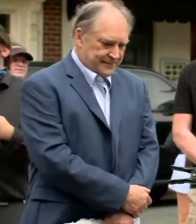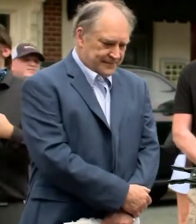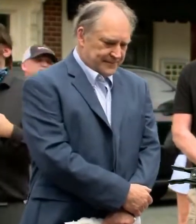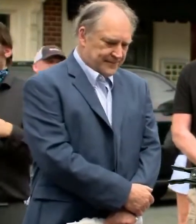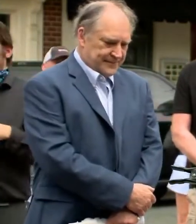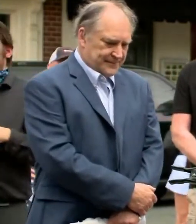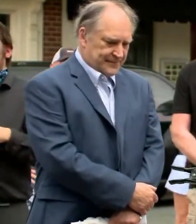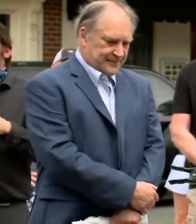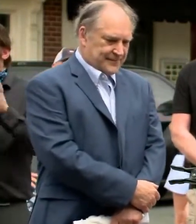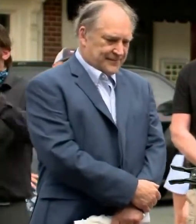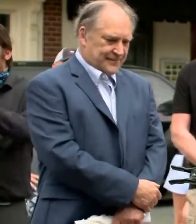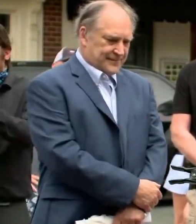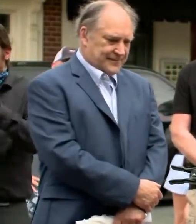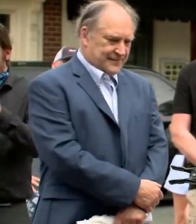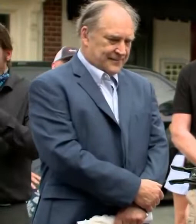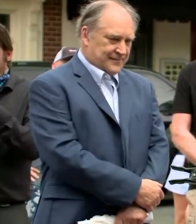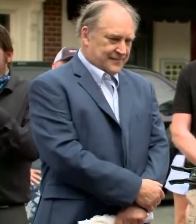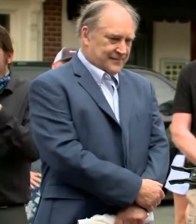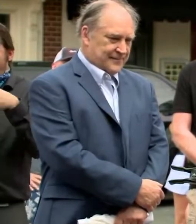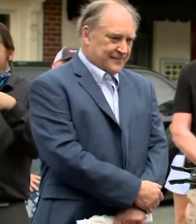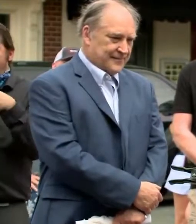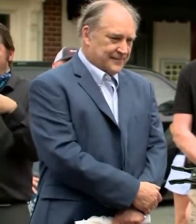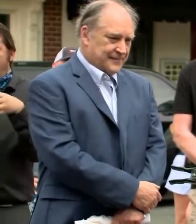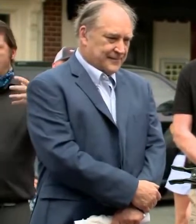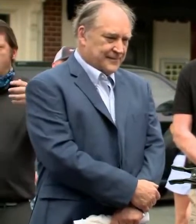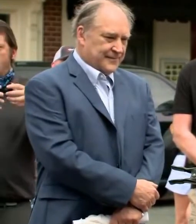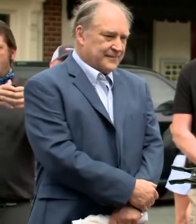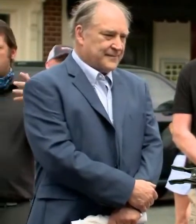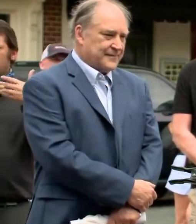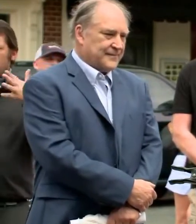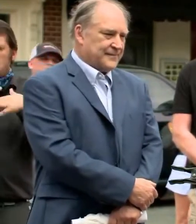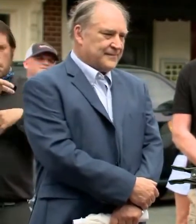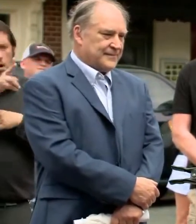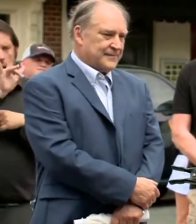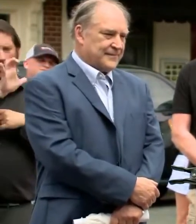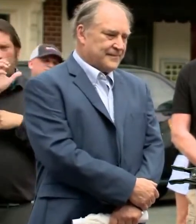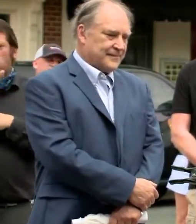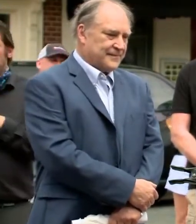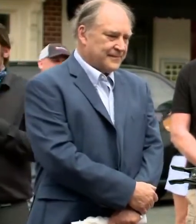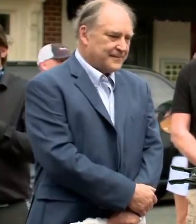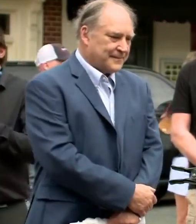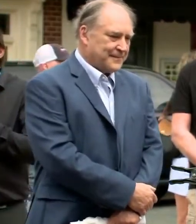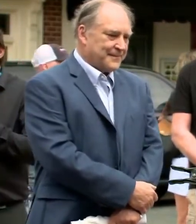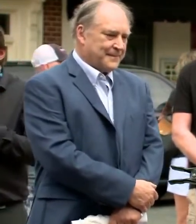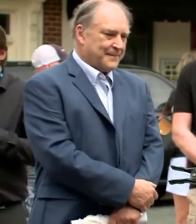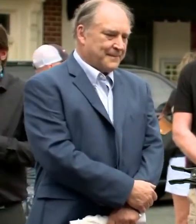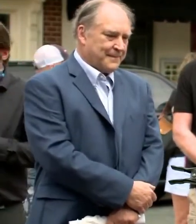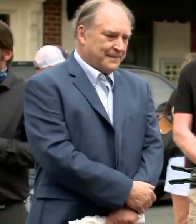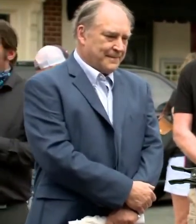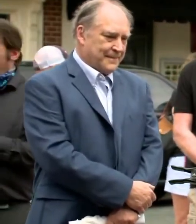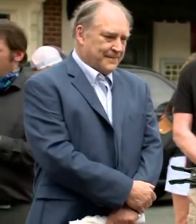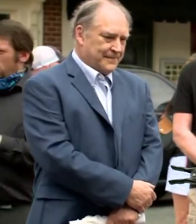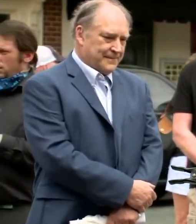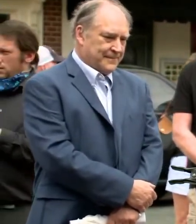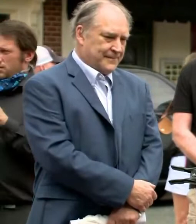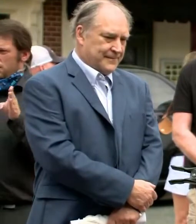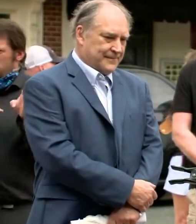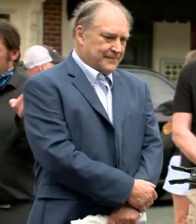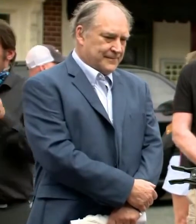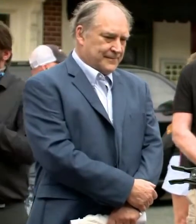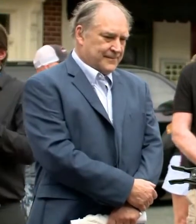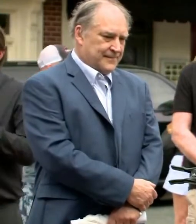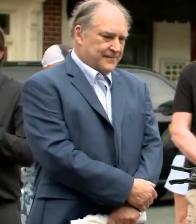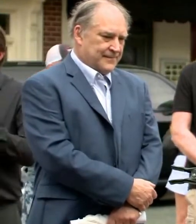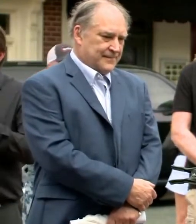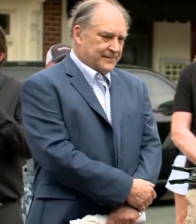spaces or in private spaces. So consistent with the approach that the governor has laid out, those are the kinds of things that we will continue to look at as we